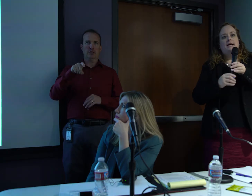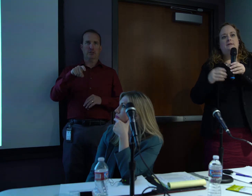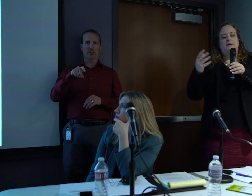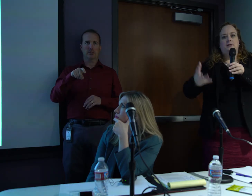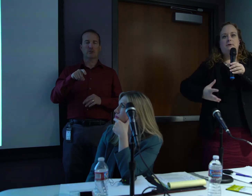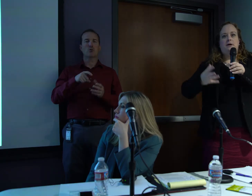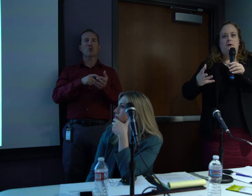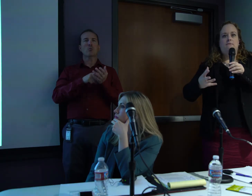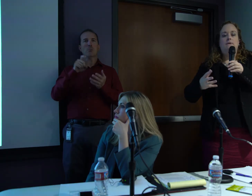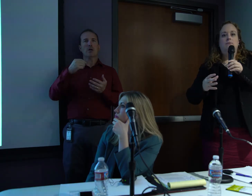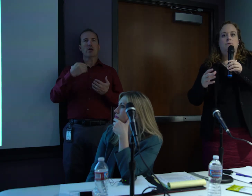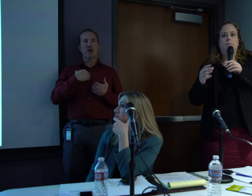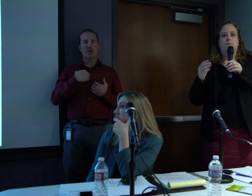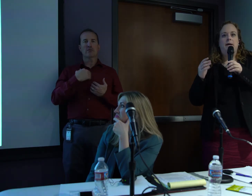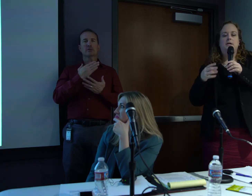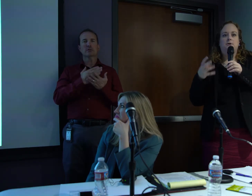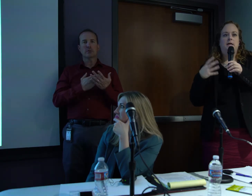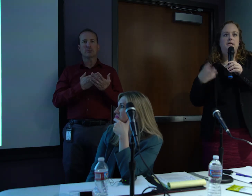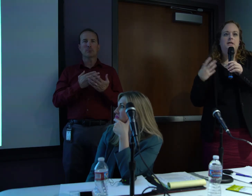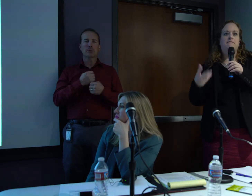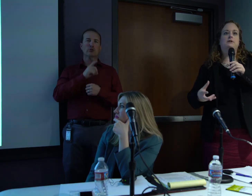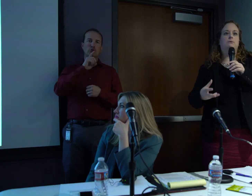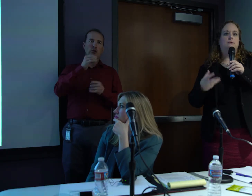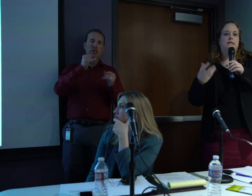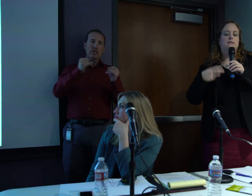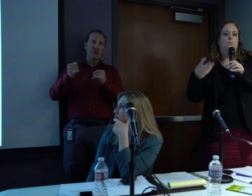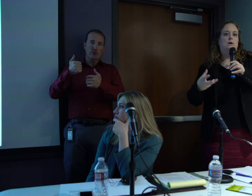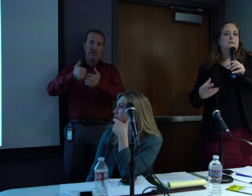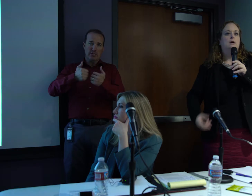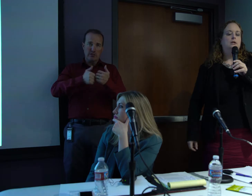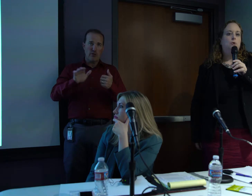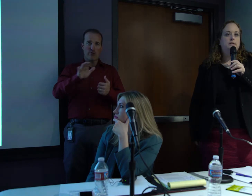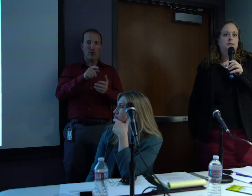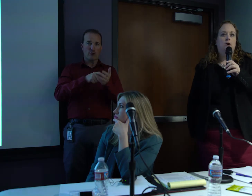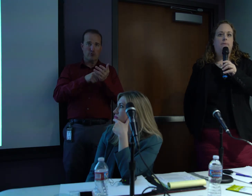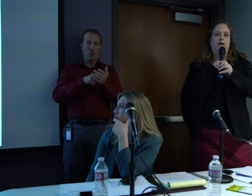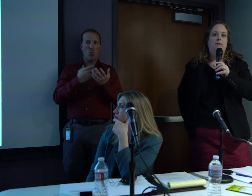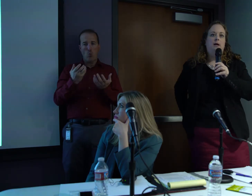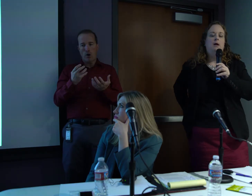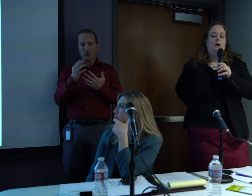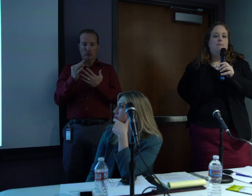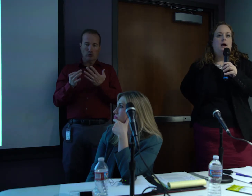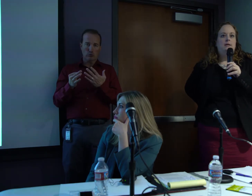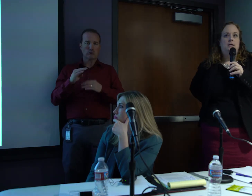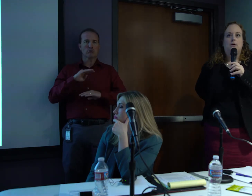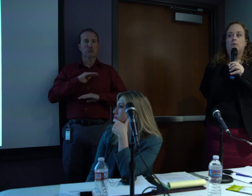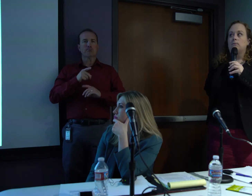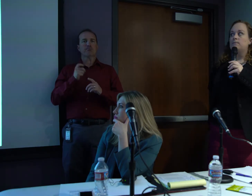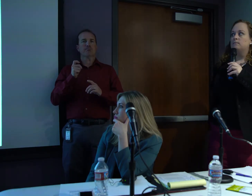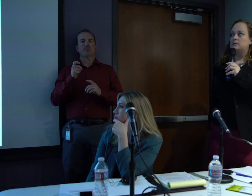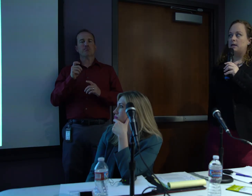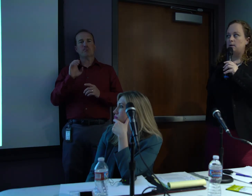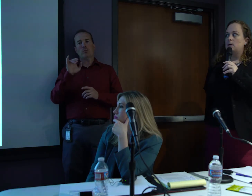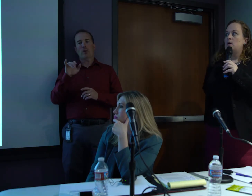there has to be a degree of making sure that each individual's needs and wants and choices are being met by